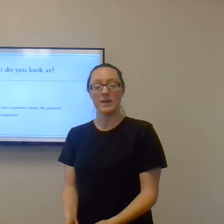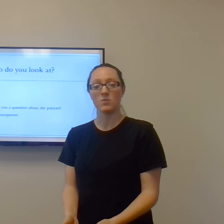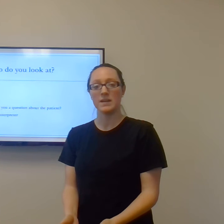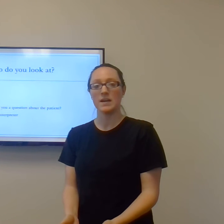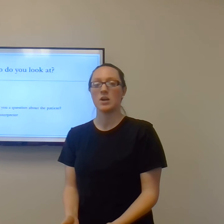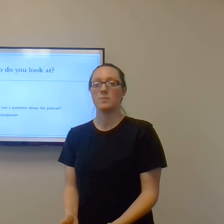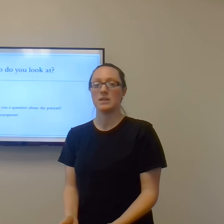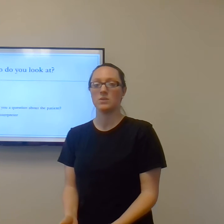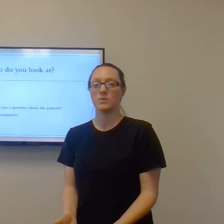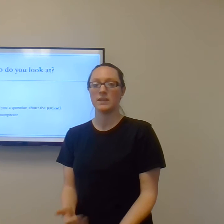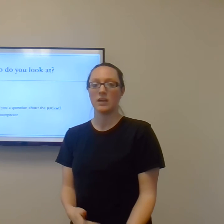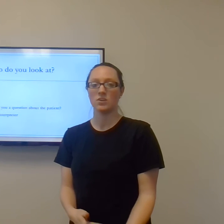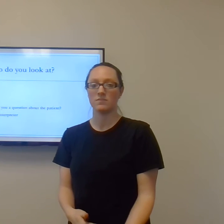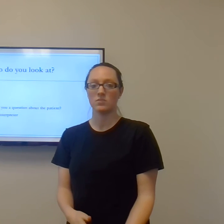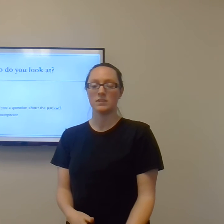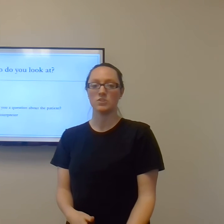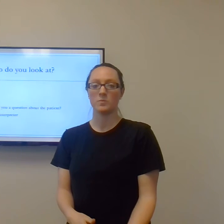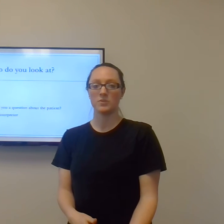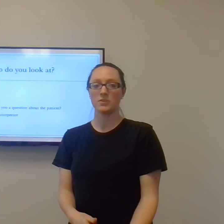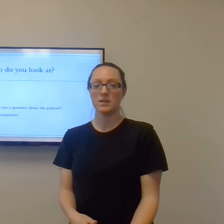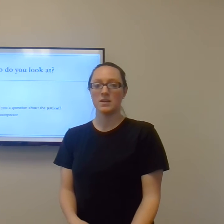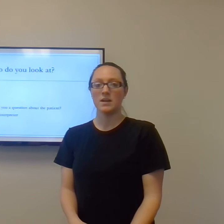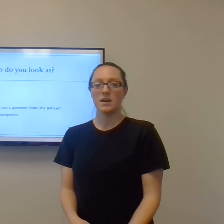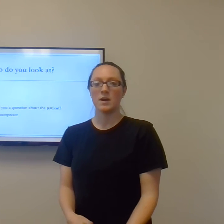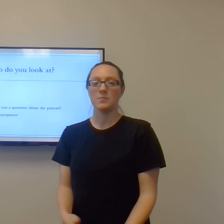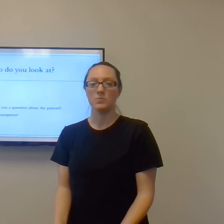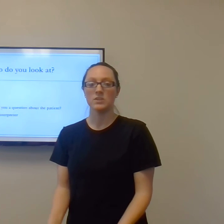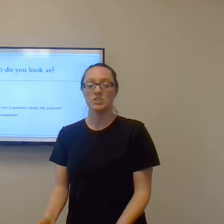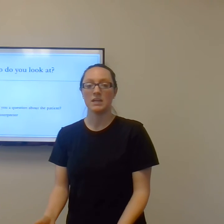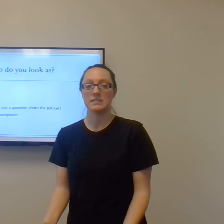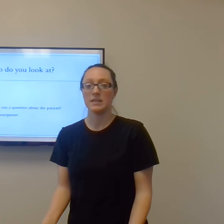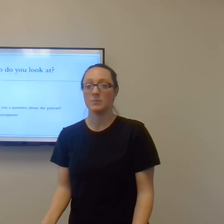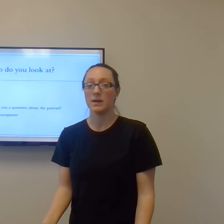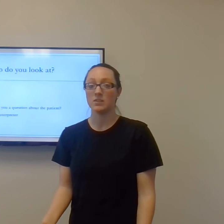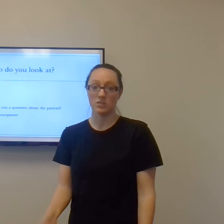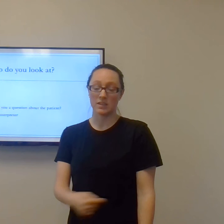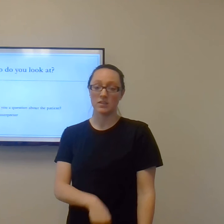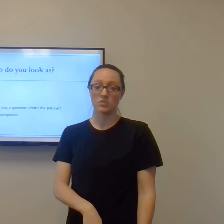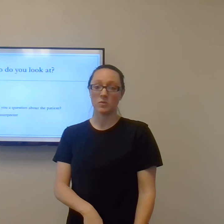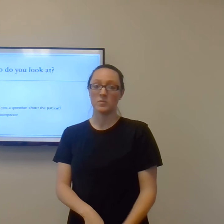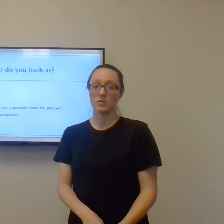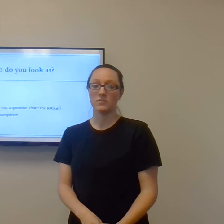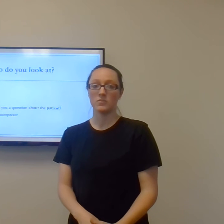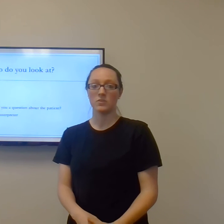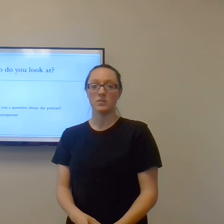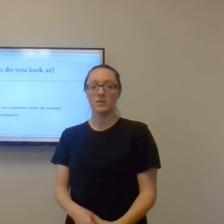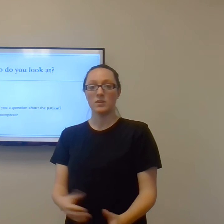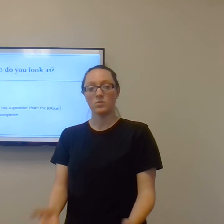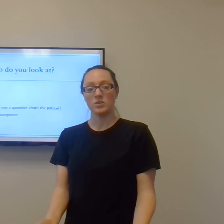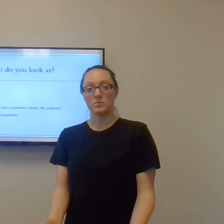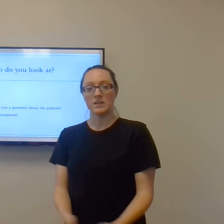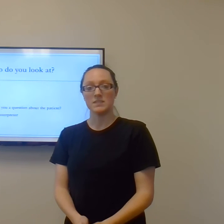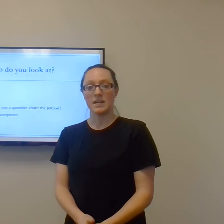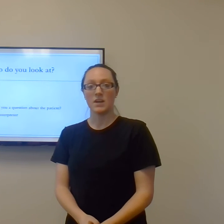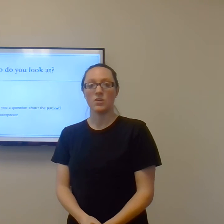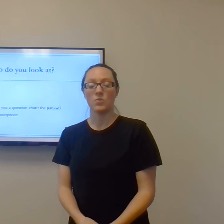or may not come in with a caregiver or an interpreter, in which case they might look at the interpreter for what you might say,